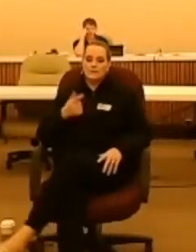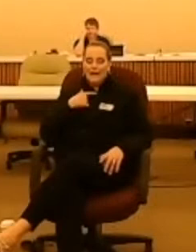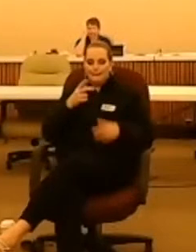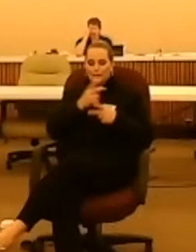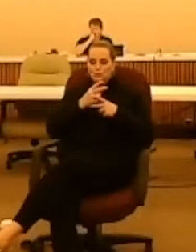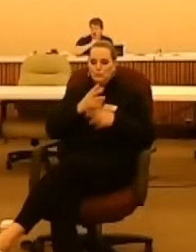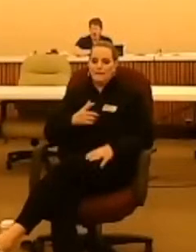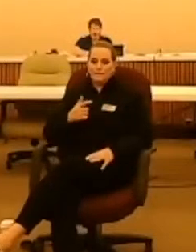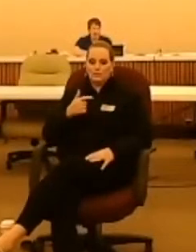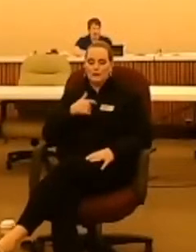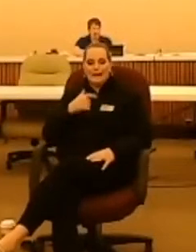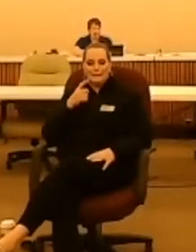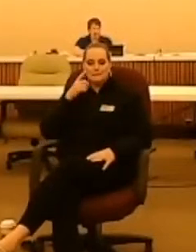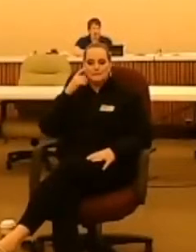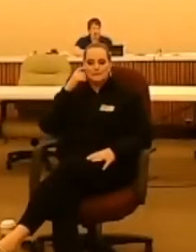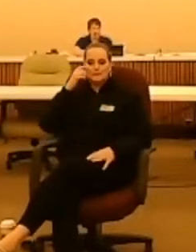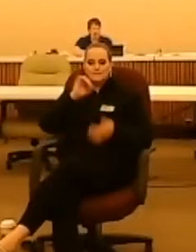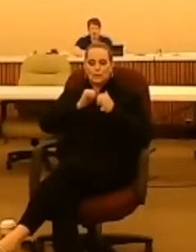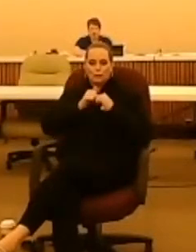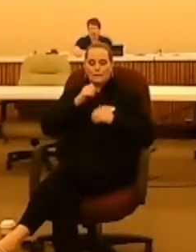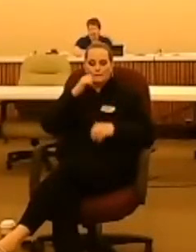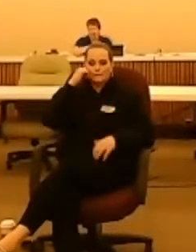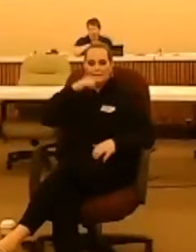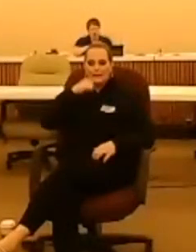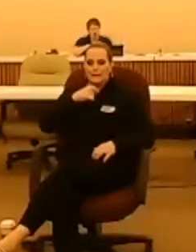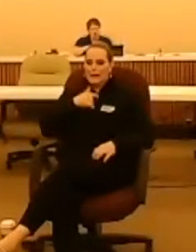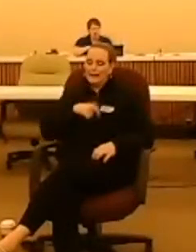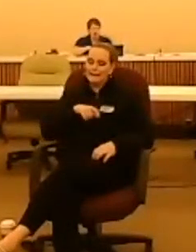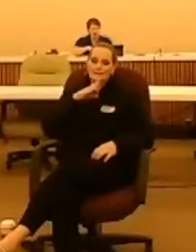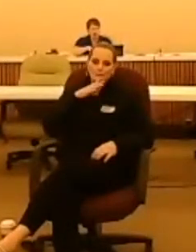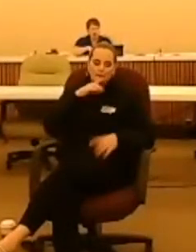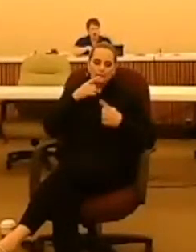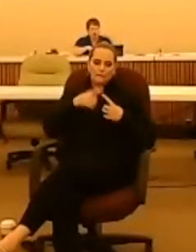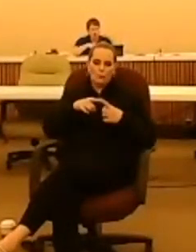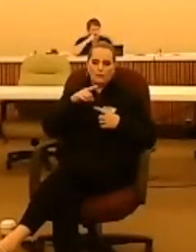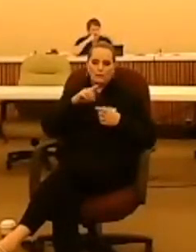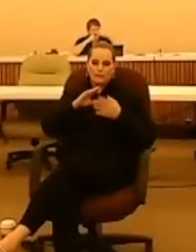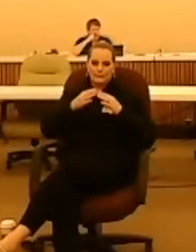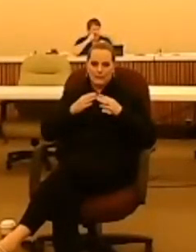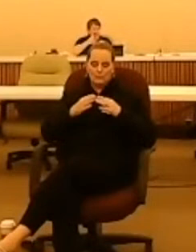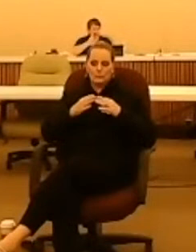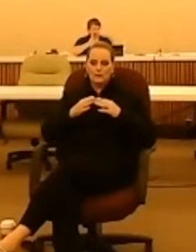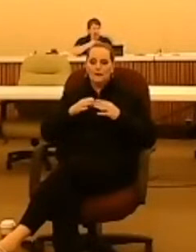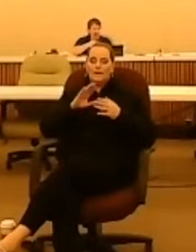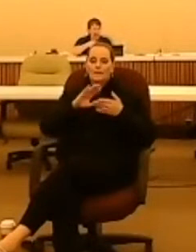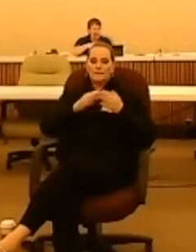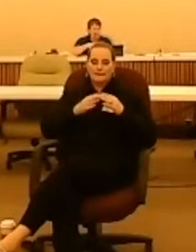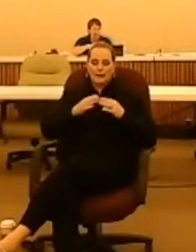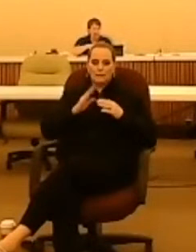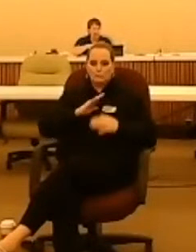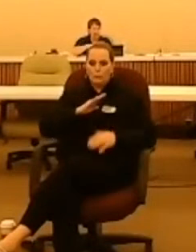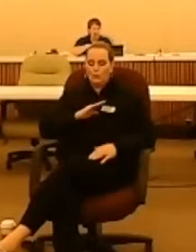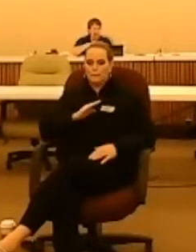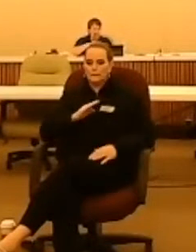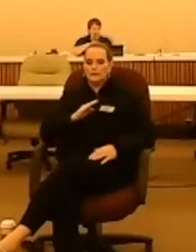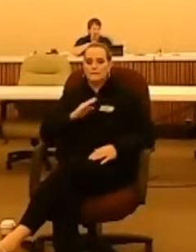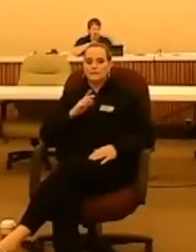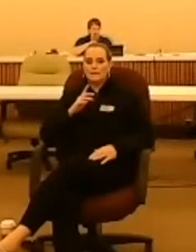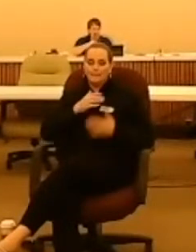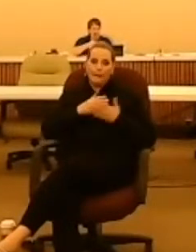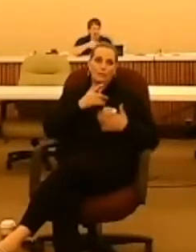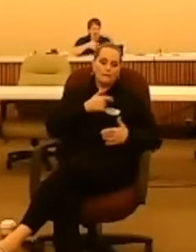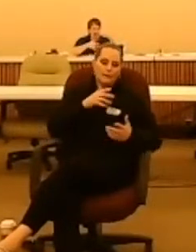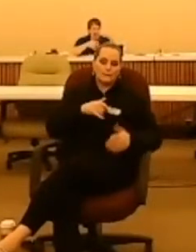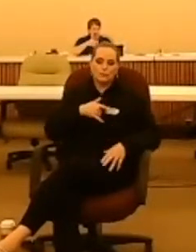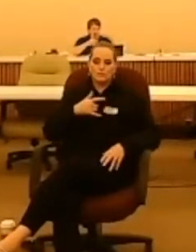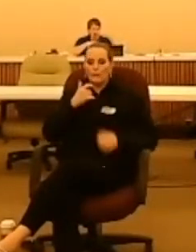there's limits. So I can't speak for the town board speaks for the town. And, oh, by the way, I am part of the town board. So